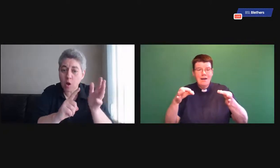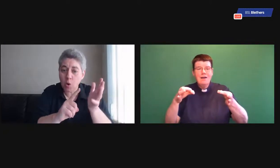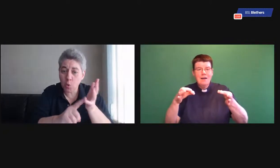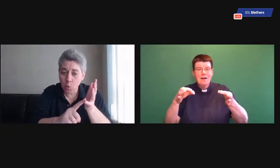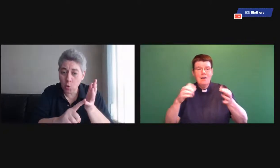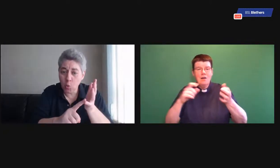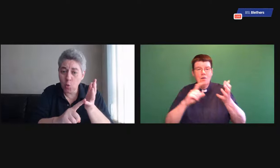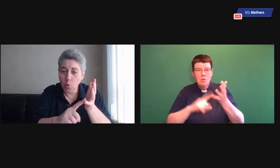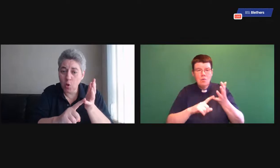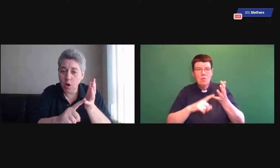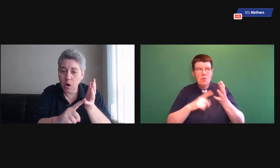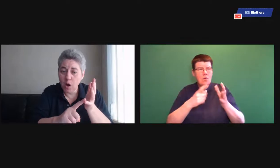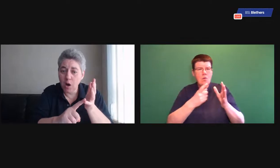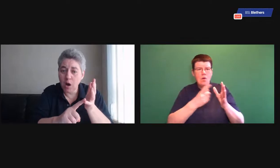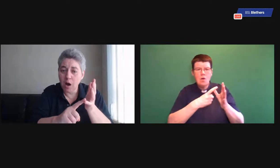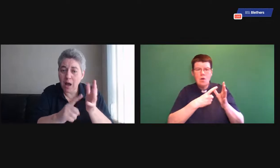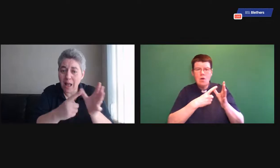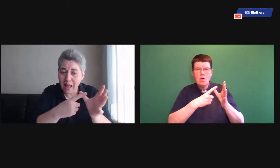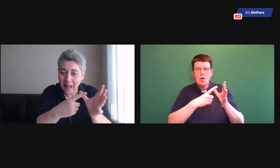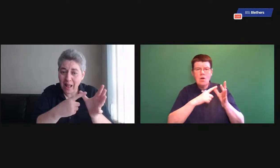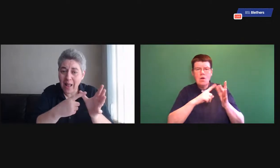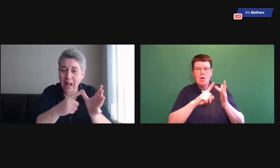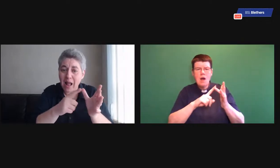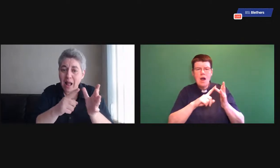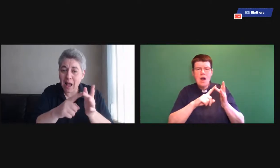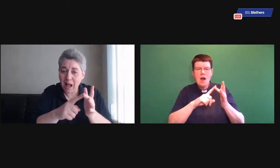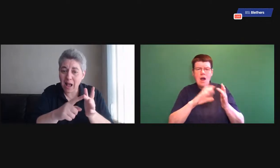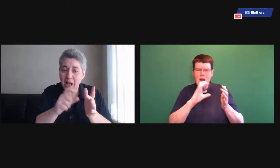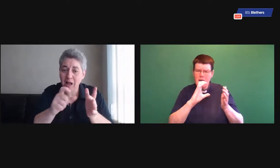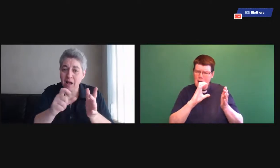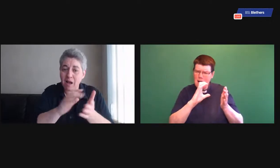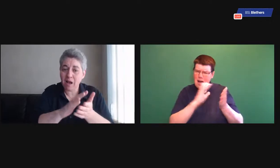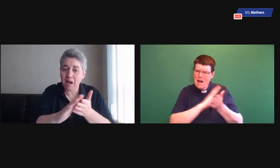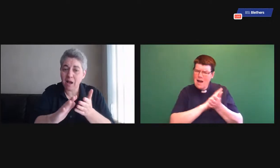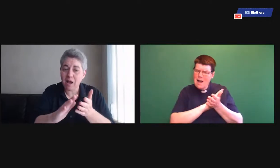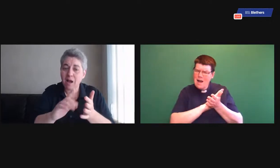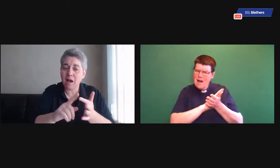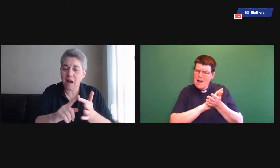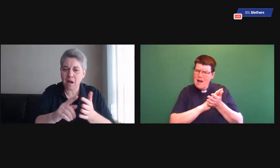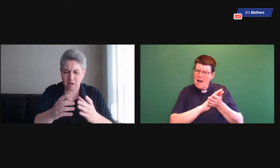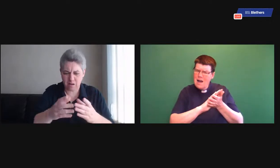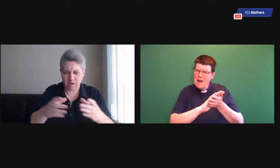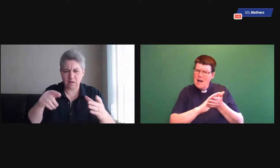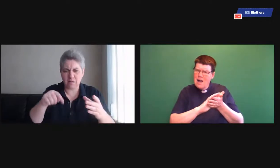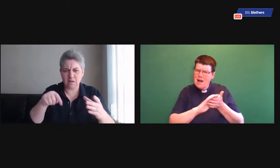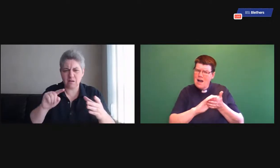bowl. Yeah, it's a Gaelic word. We spell it Quaich.